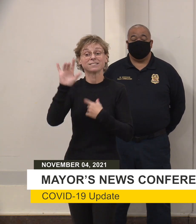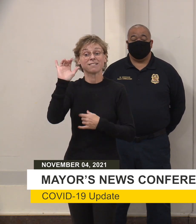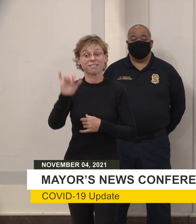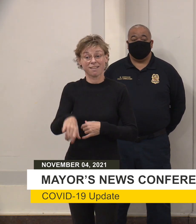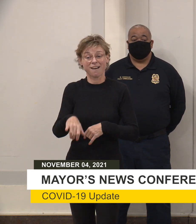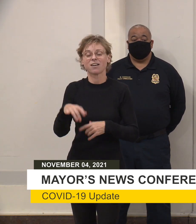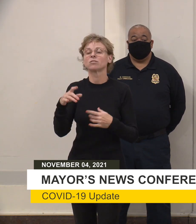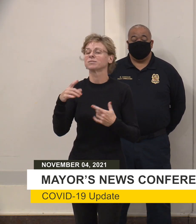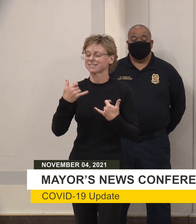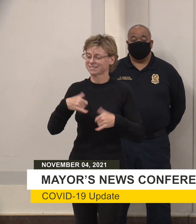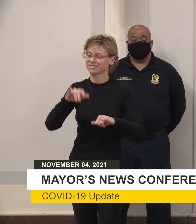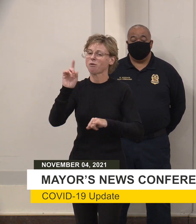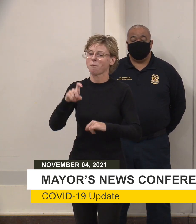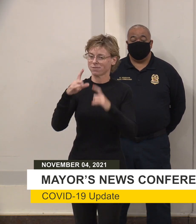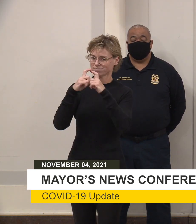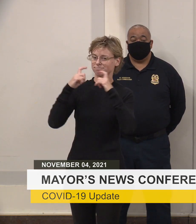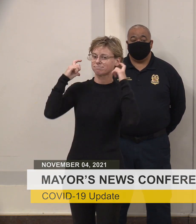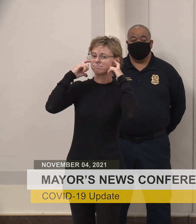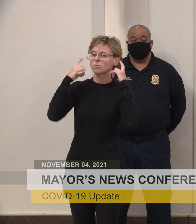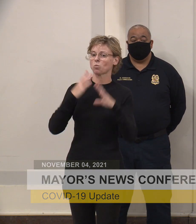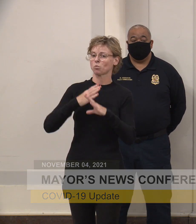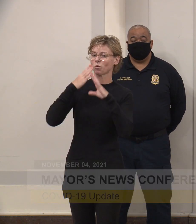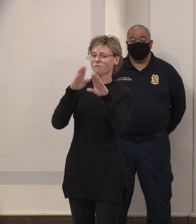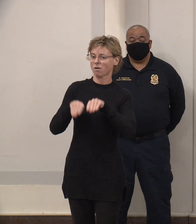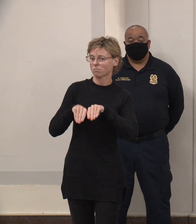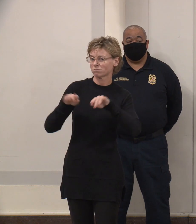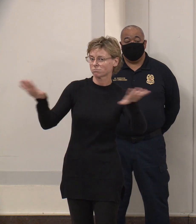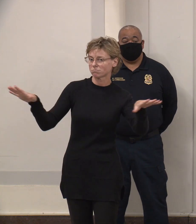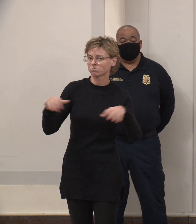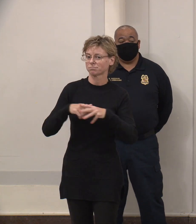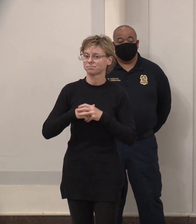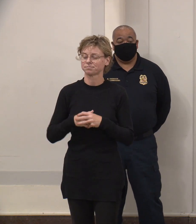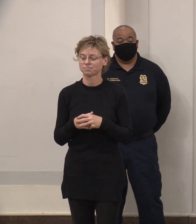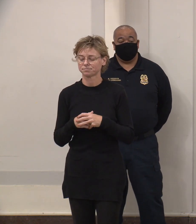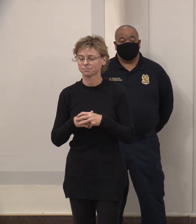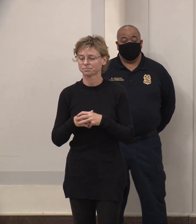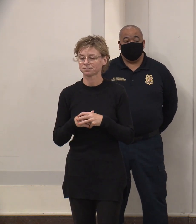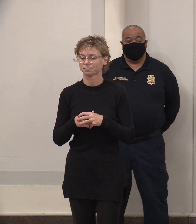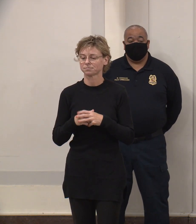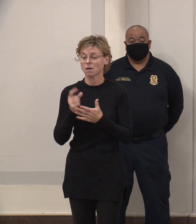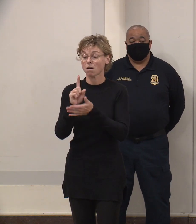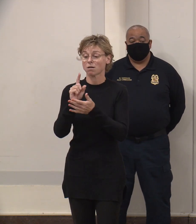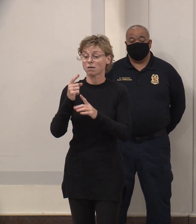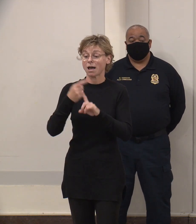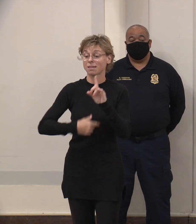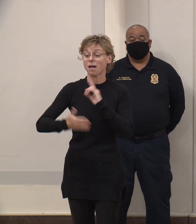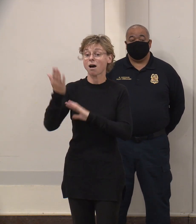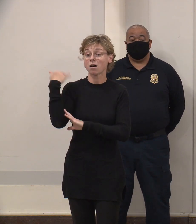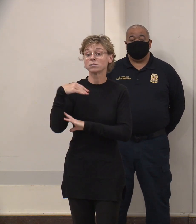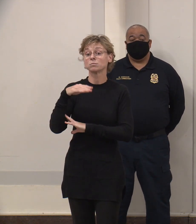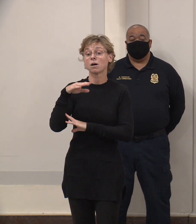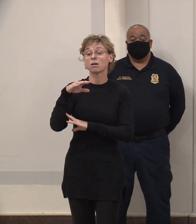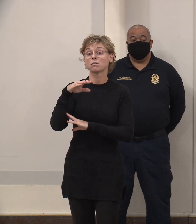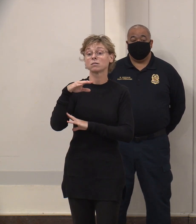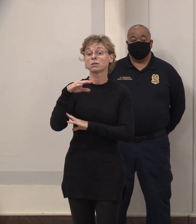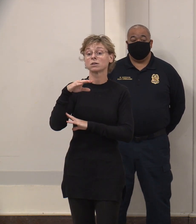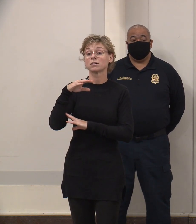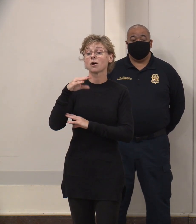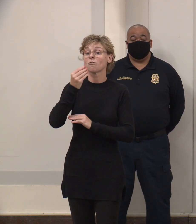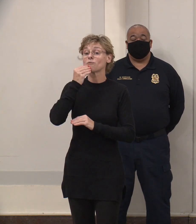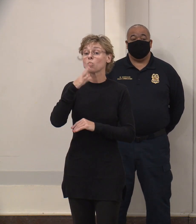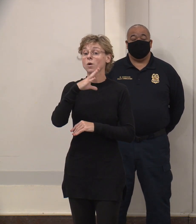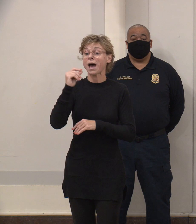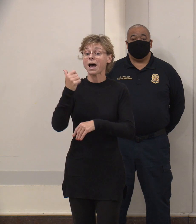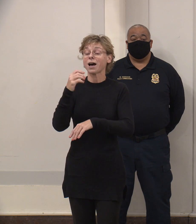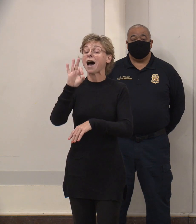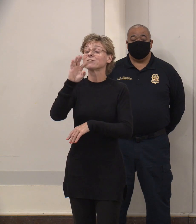disease transmission. Last month, the Food and Drug Administration and Centers for Disease Control and Prevention authorized the use of